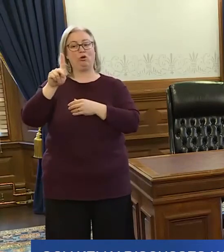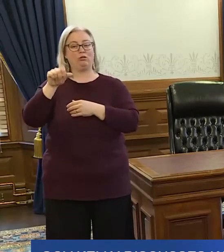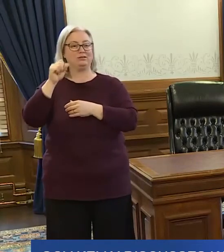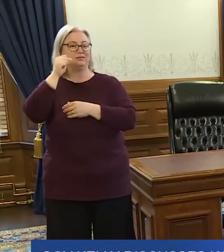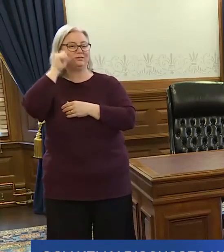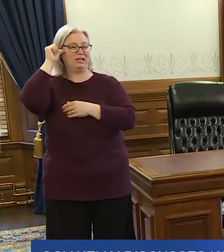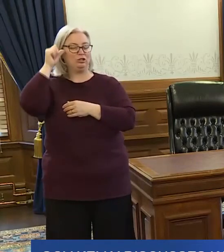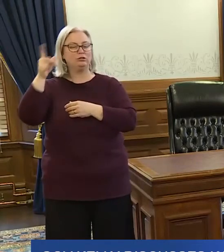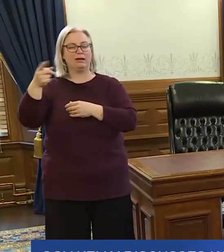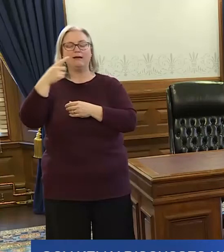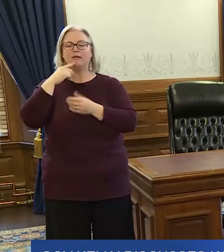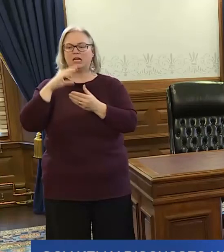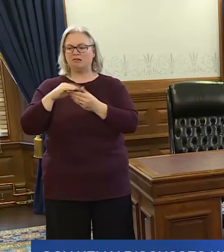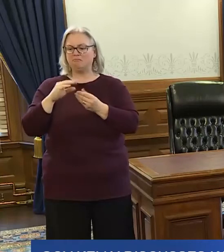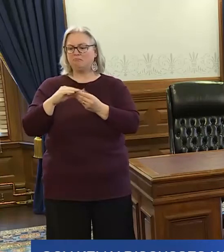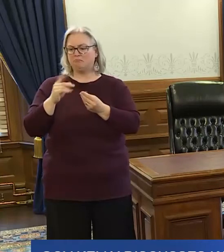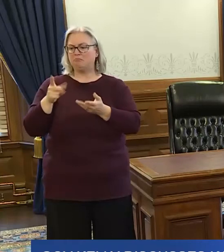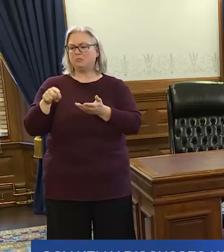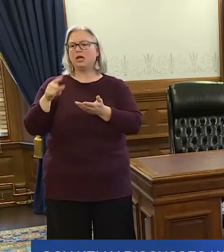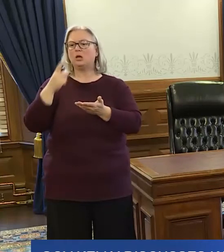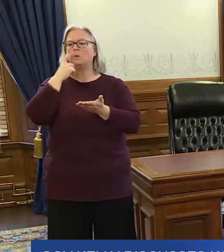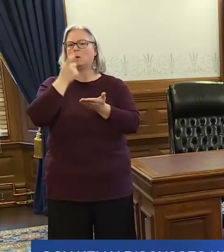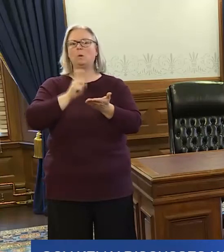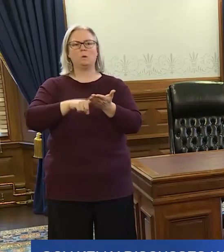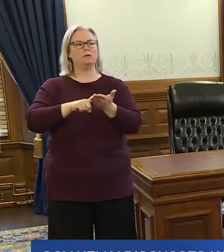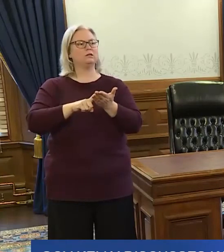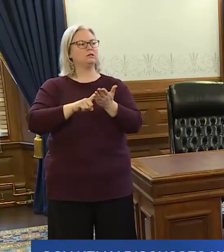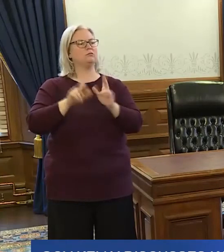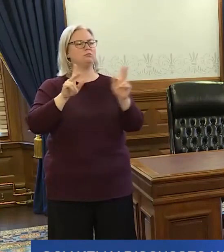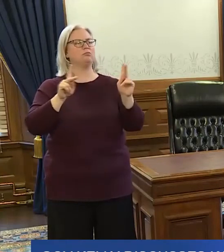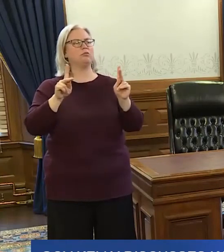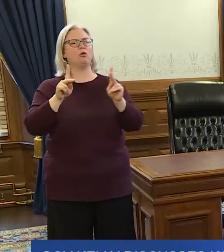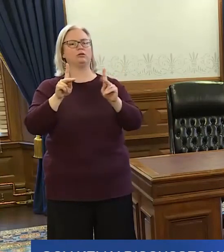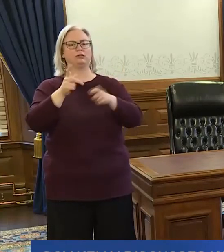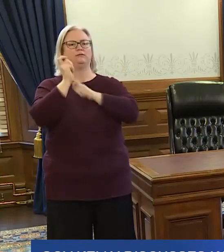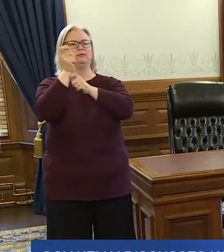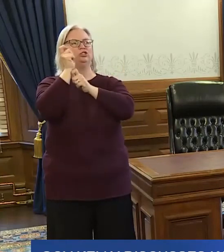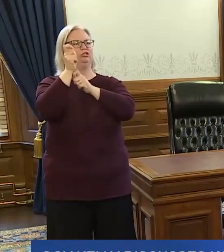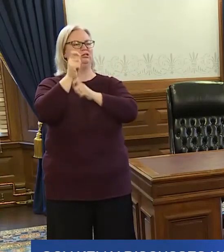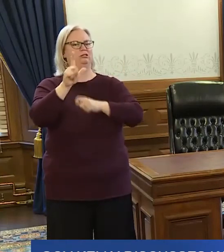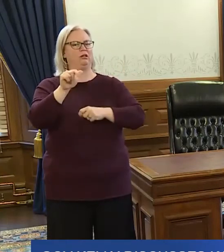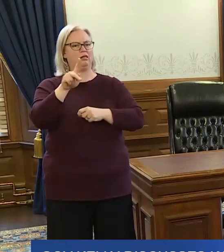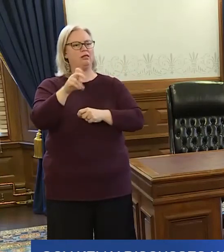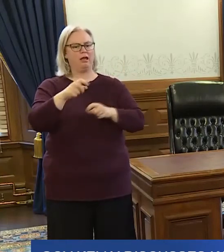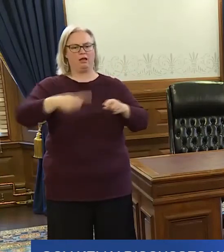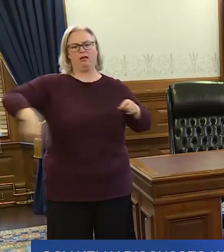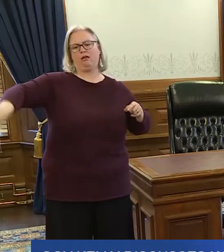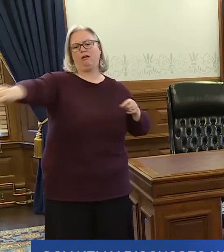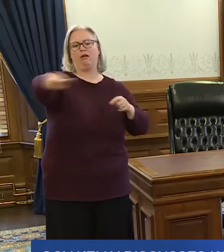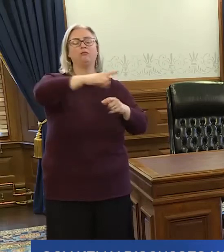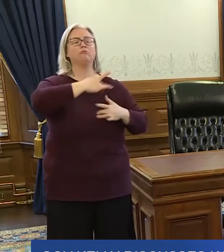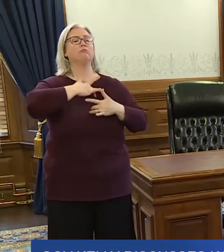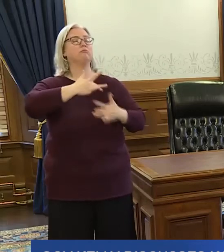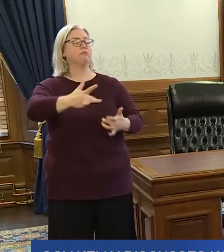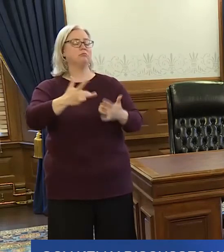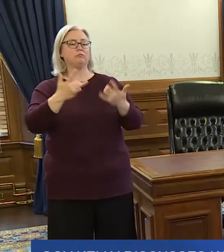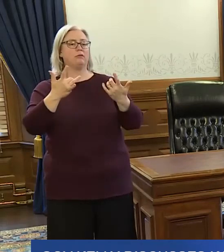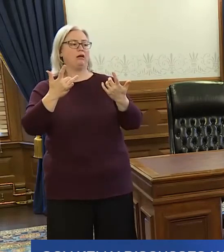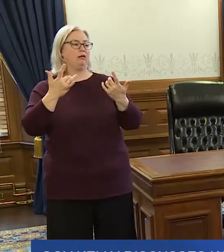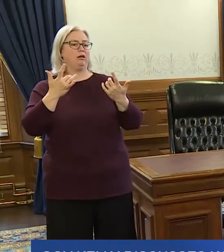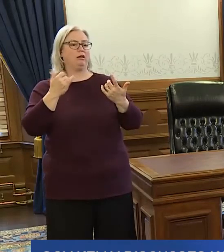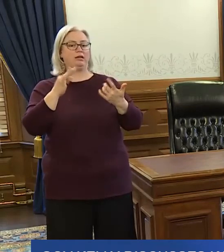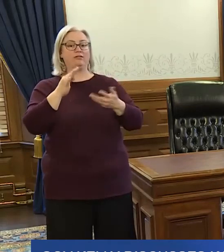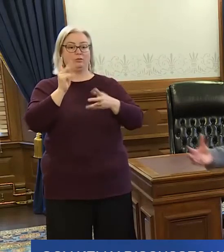said, they were observing folks around the fishing lake, and that, ordinarily when